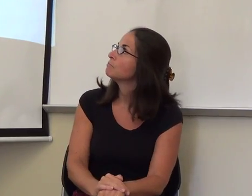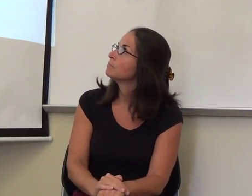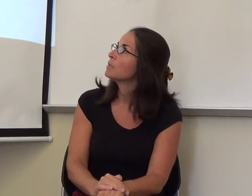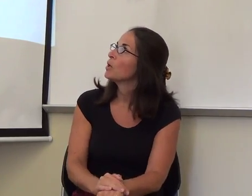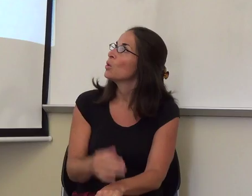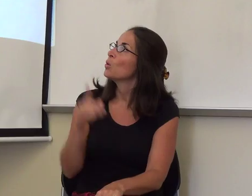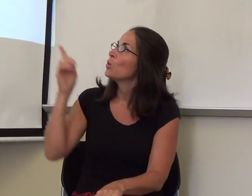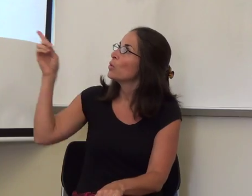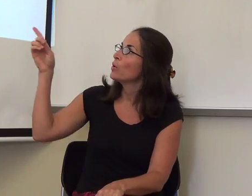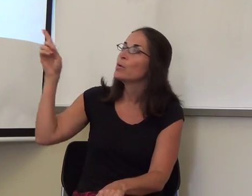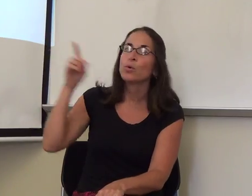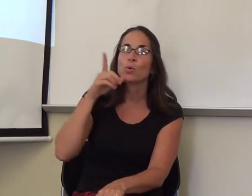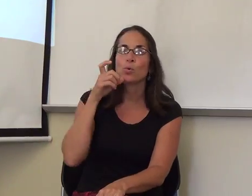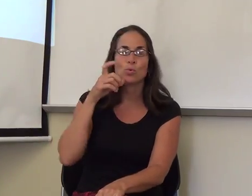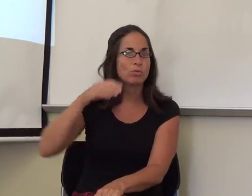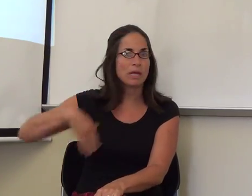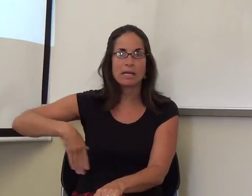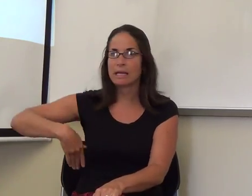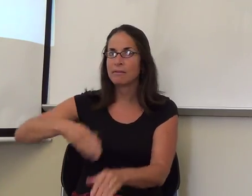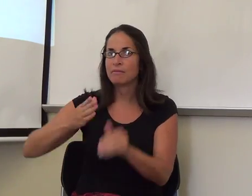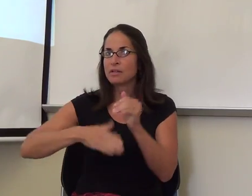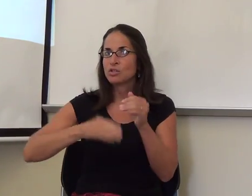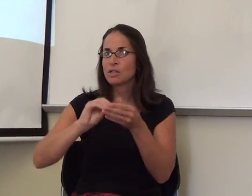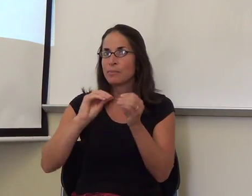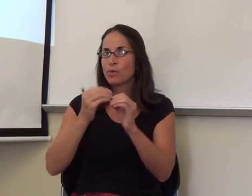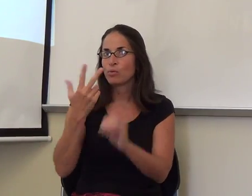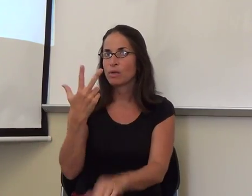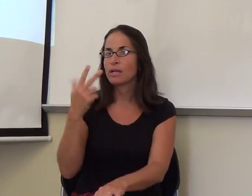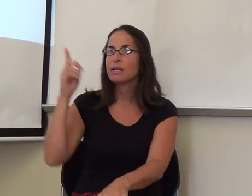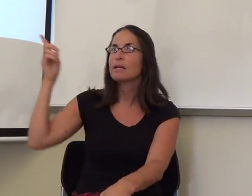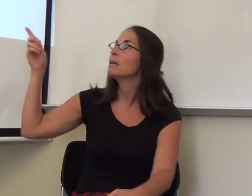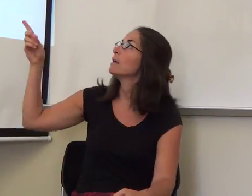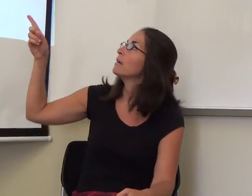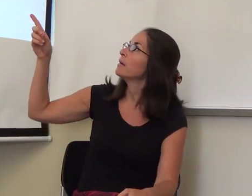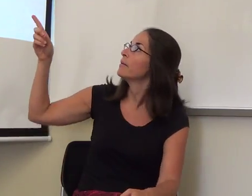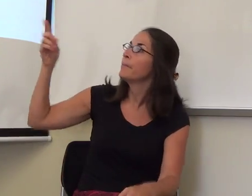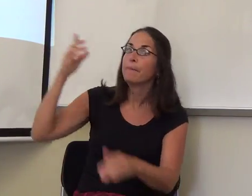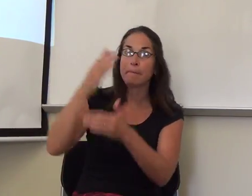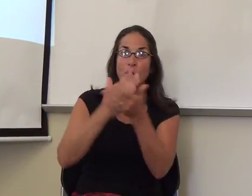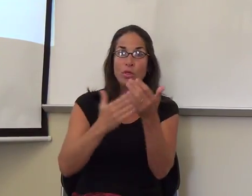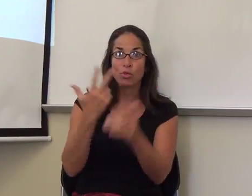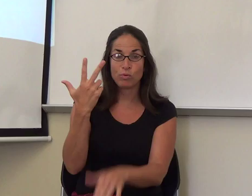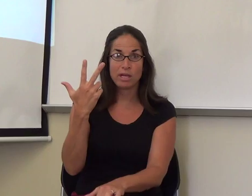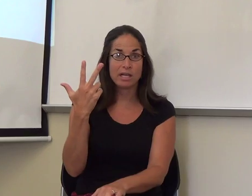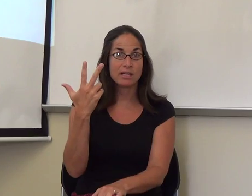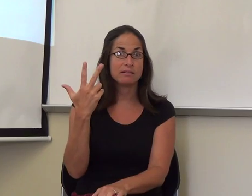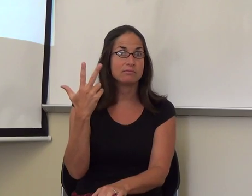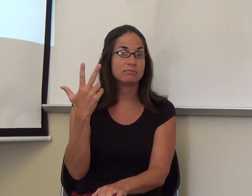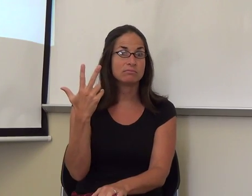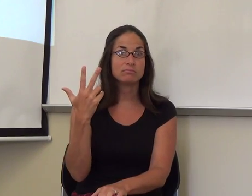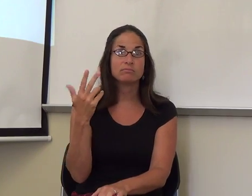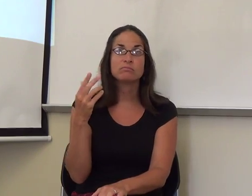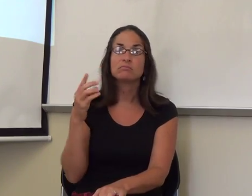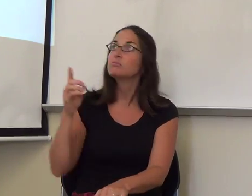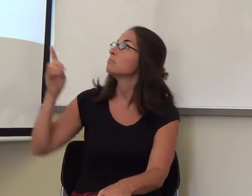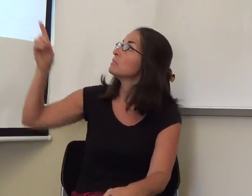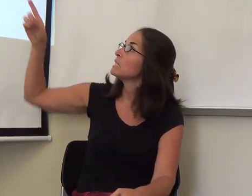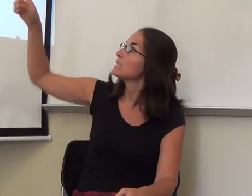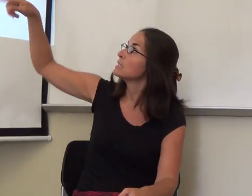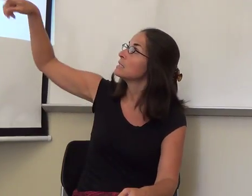part? Be honest. Only I did the last eight. I know. Usually,